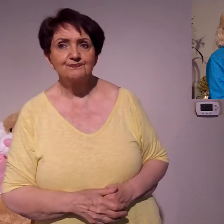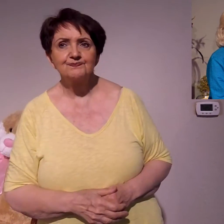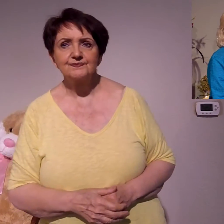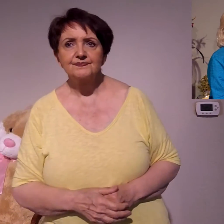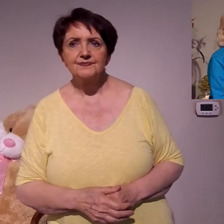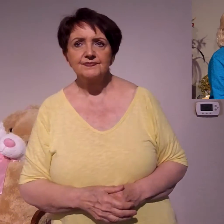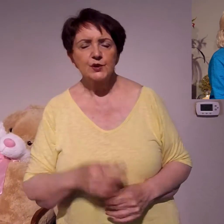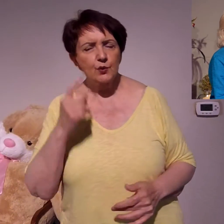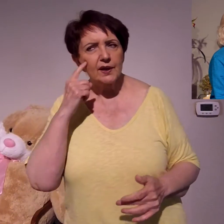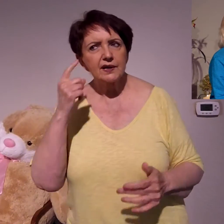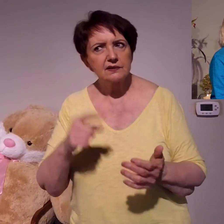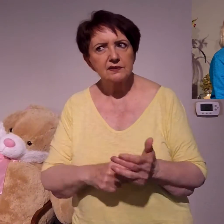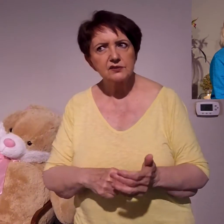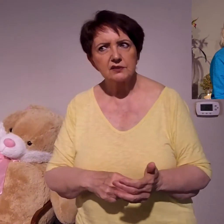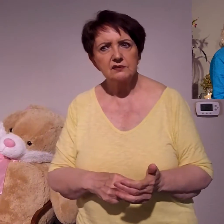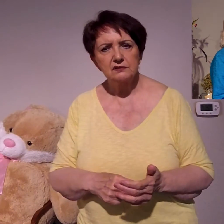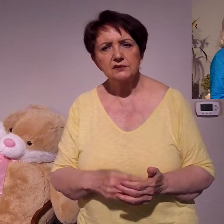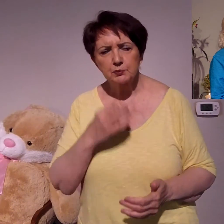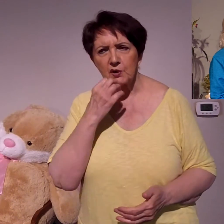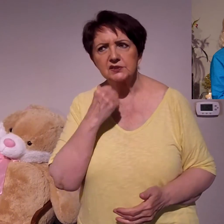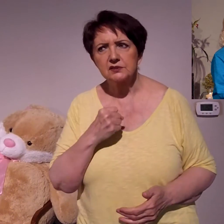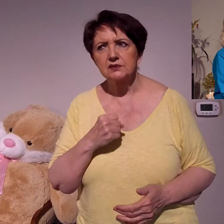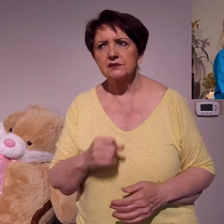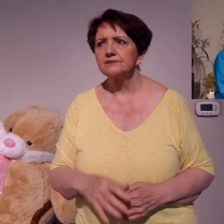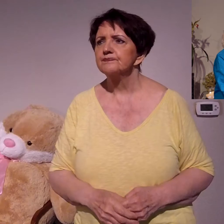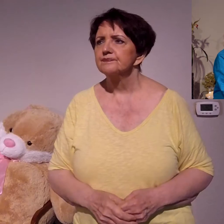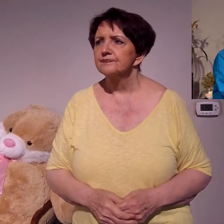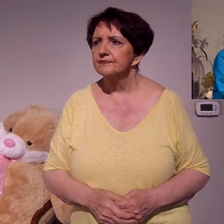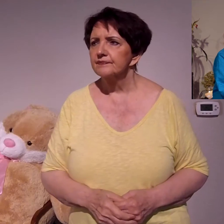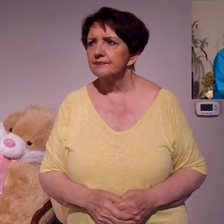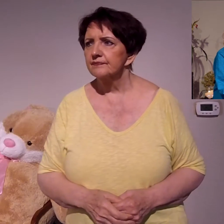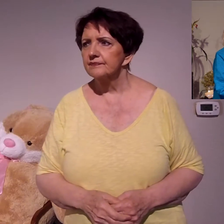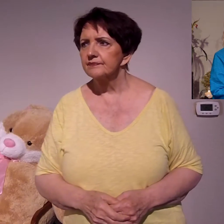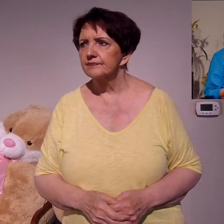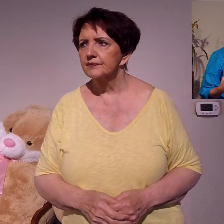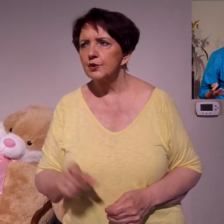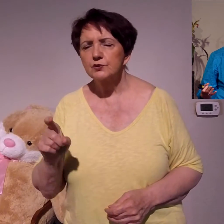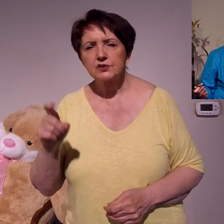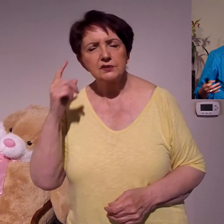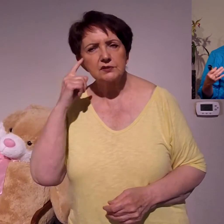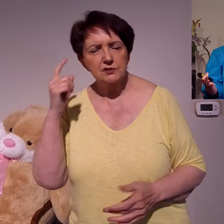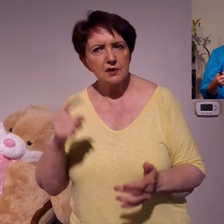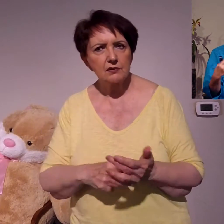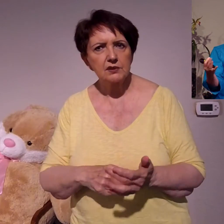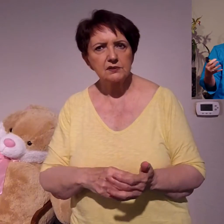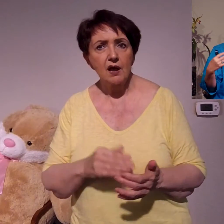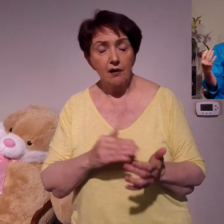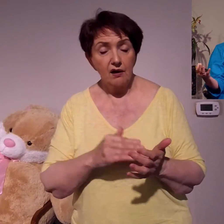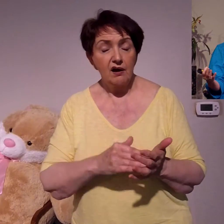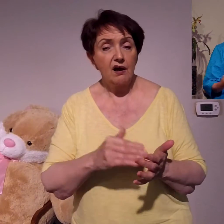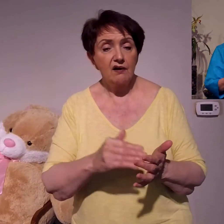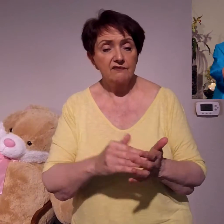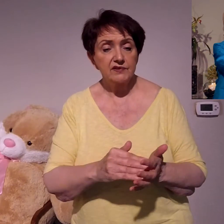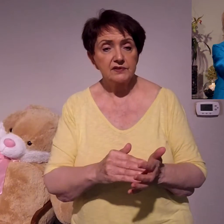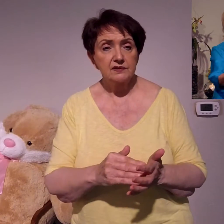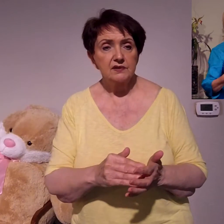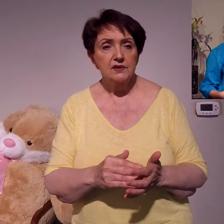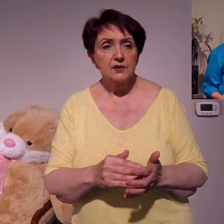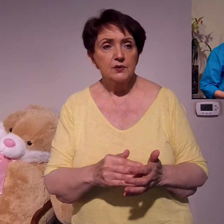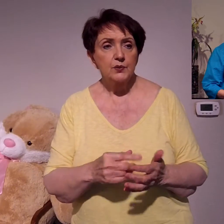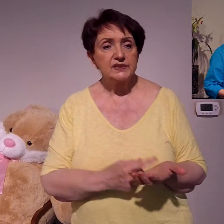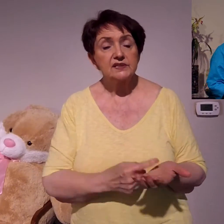recognition is priceless. Now, the other thing that you should notice here is that we often talk about how relationships mirror, like, they